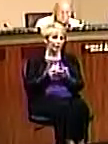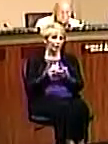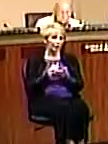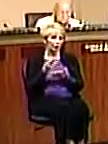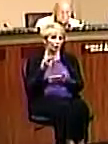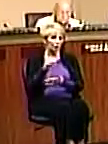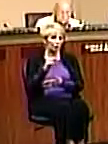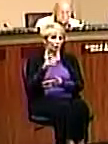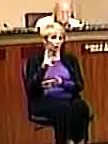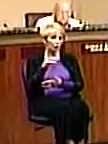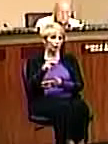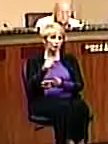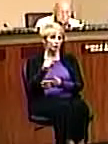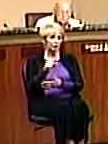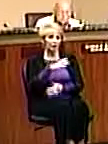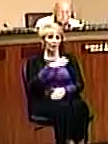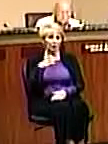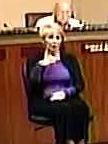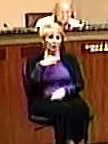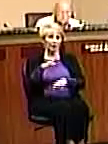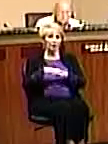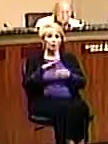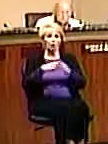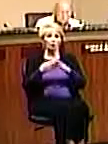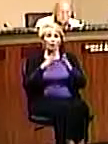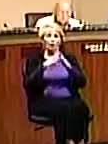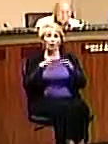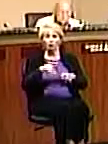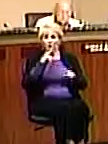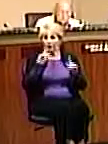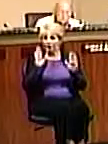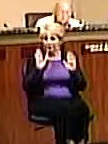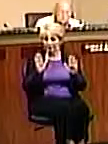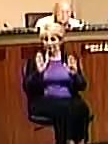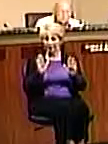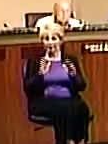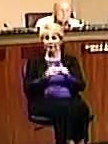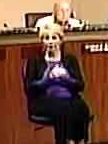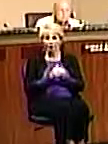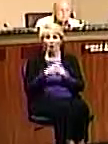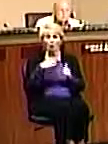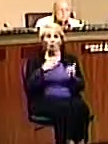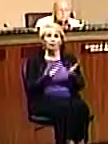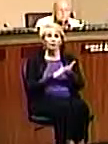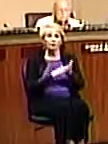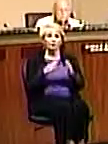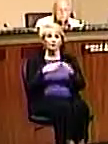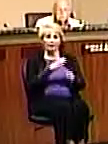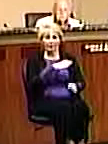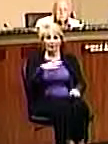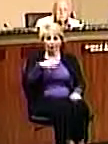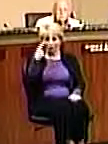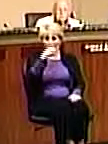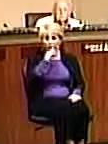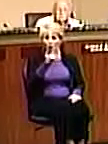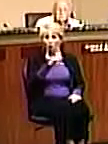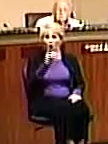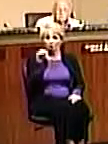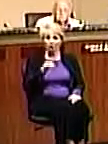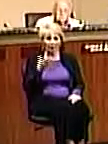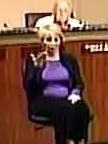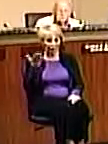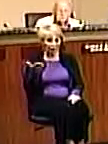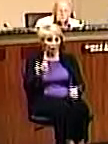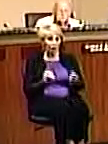Human Relations Commission put on at the Community House was outstanding. I want to commend our City Council for being 100% there